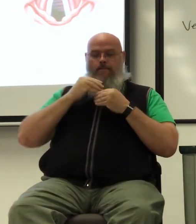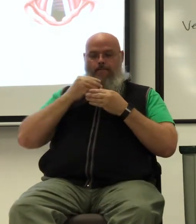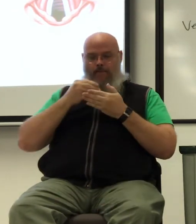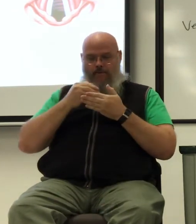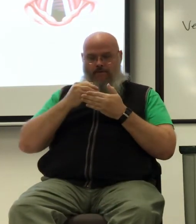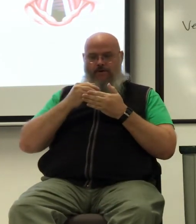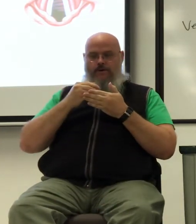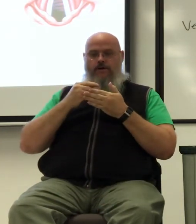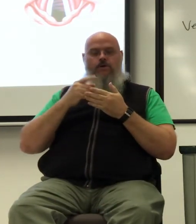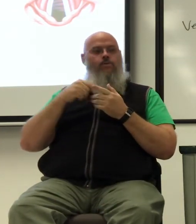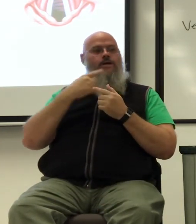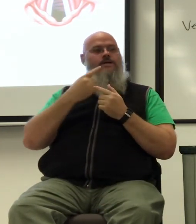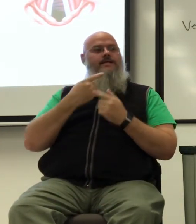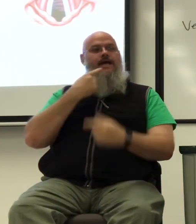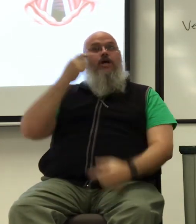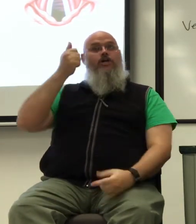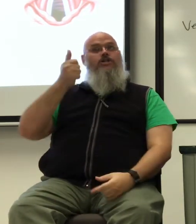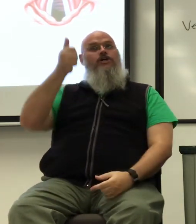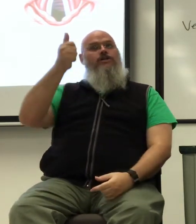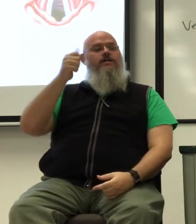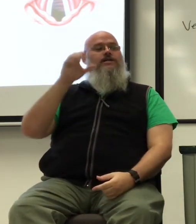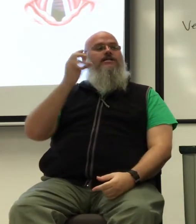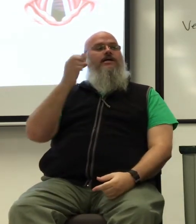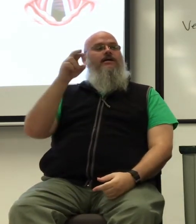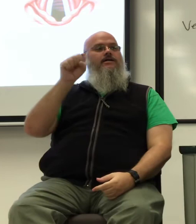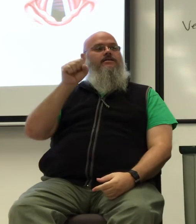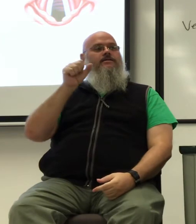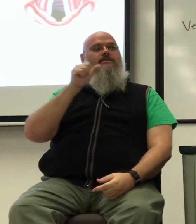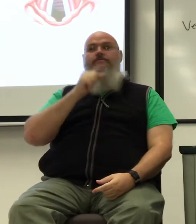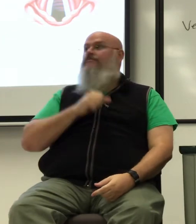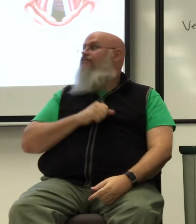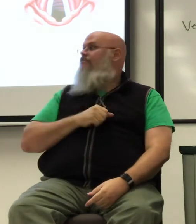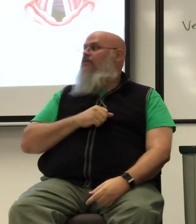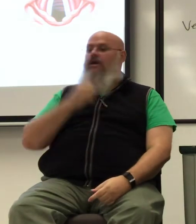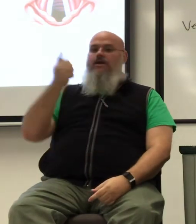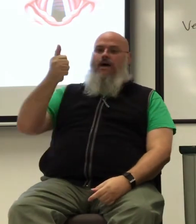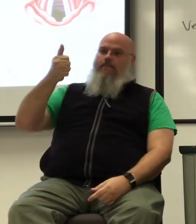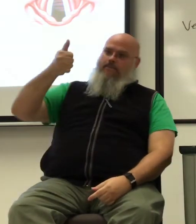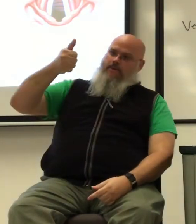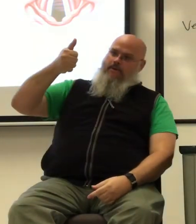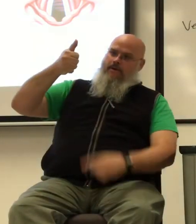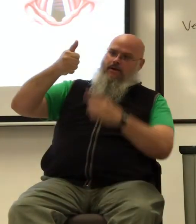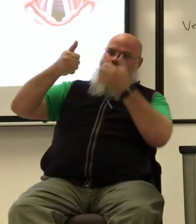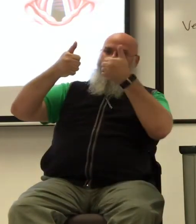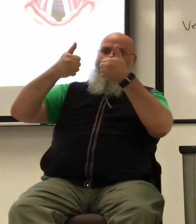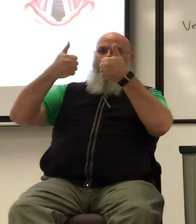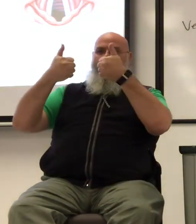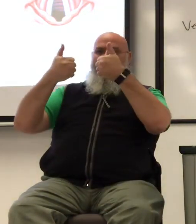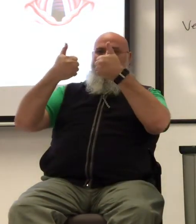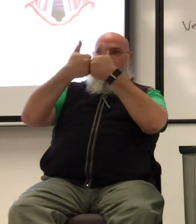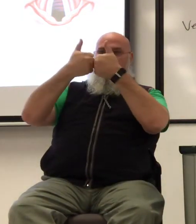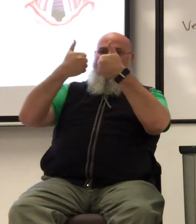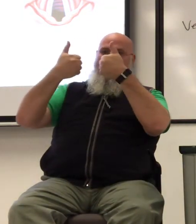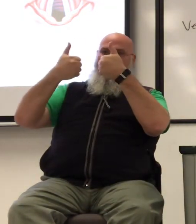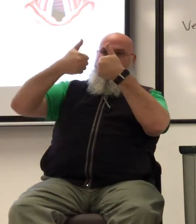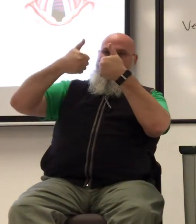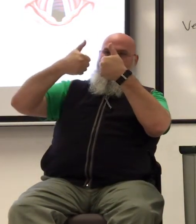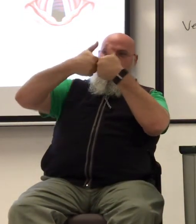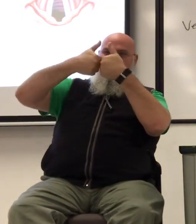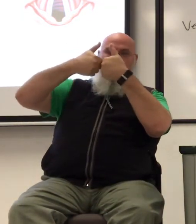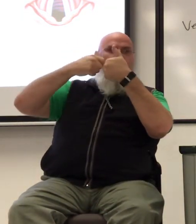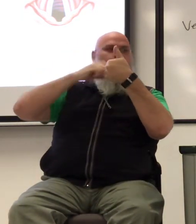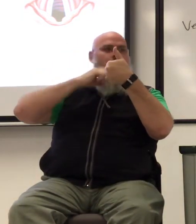Like when you say cheers, like you don't tilt, right? Because you'll spill your drink. But if you do that with the metal blade, you can break